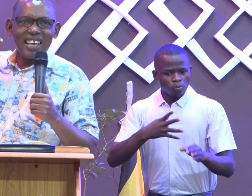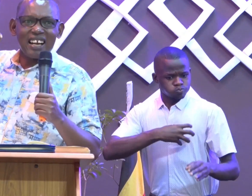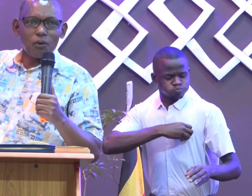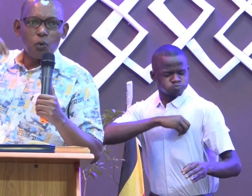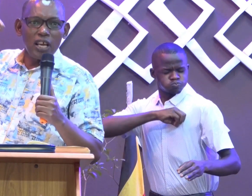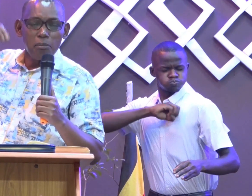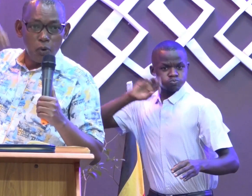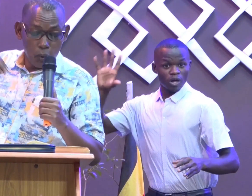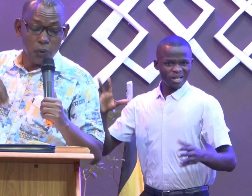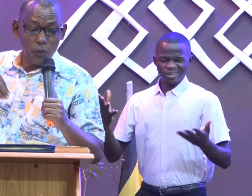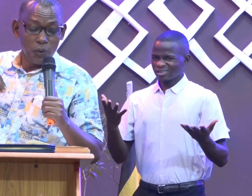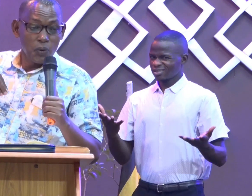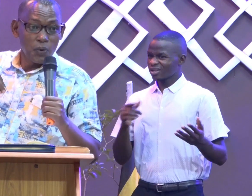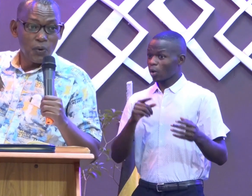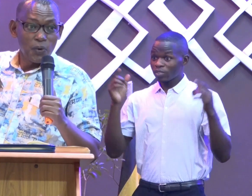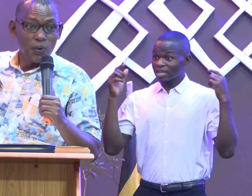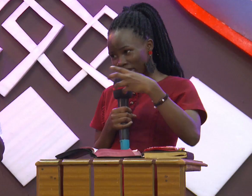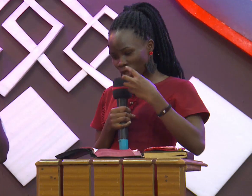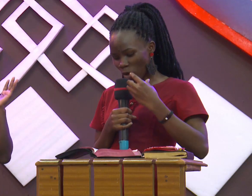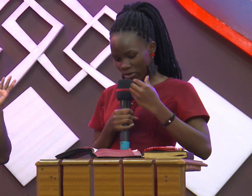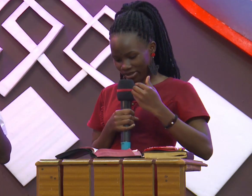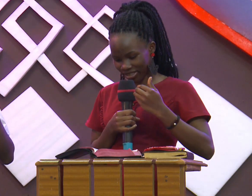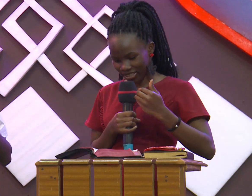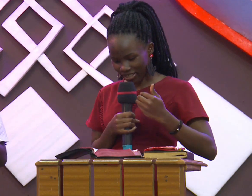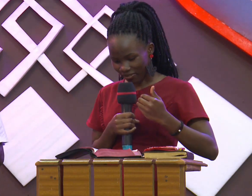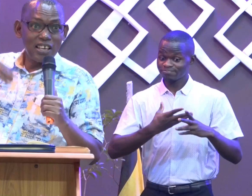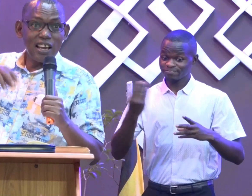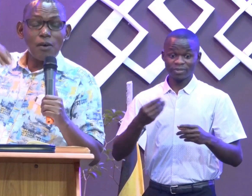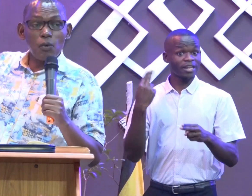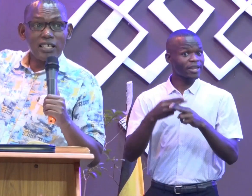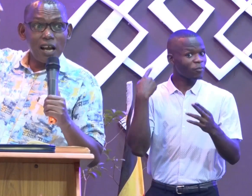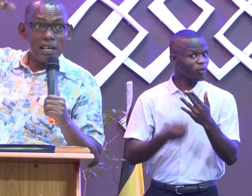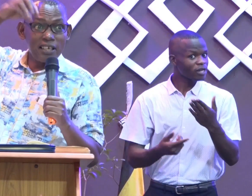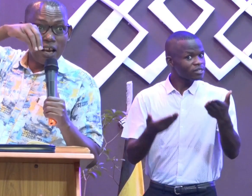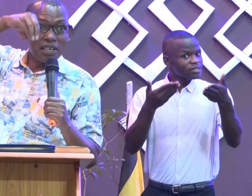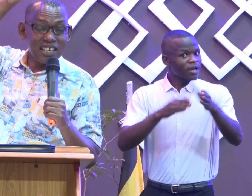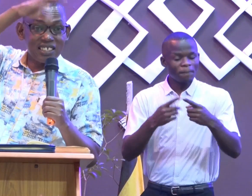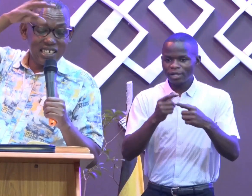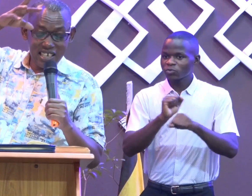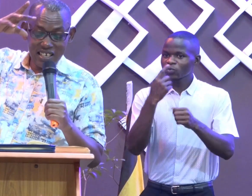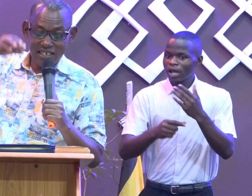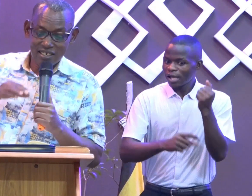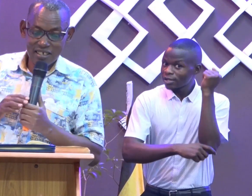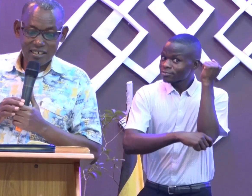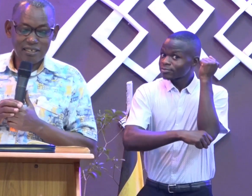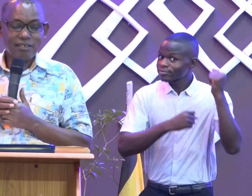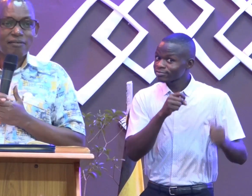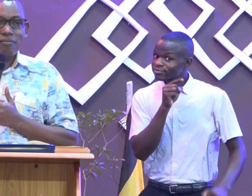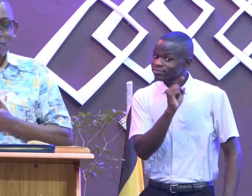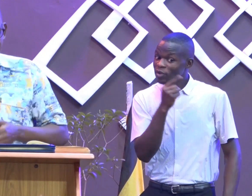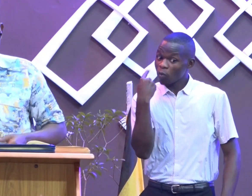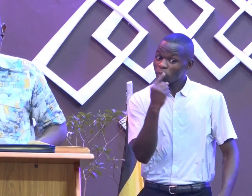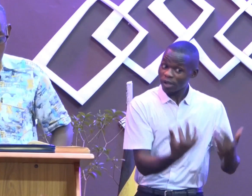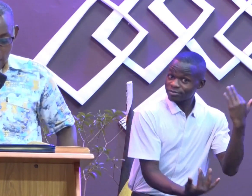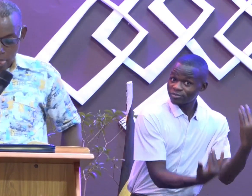oyo malaika akuula emyoyo. So the angel who takes out the souls. Gwe bayita kufa naye akuula gy'abali abadde asayidi eri. Who is called